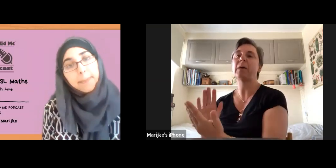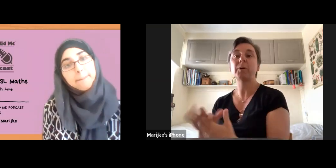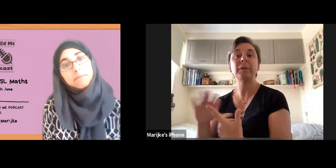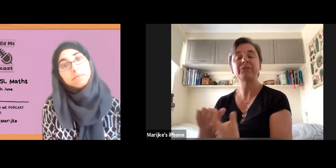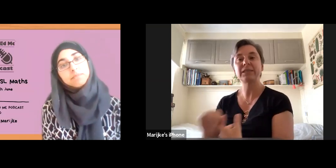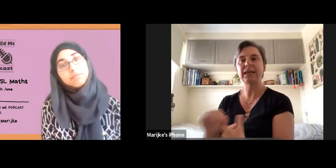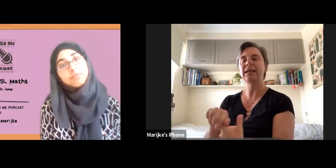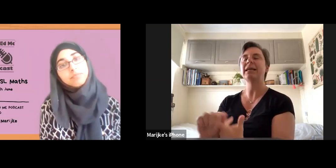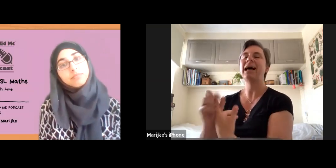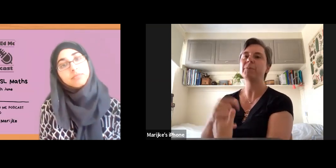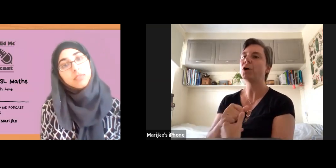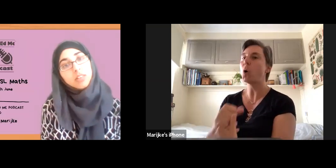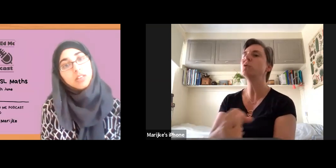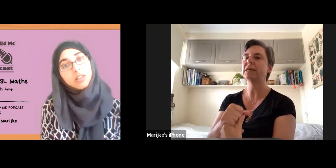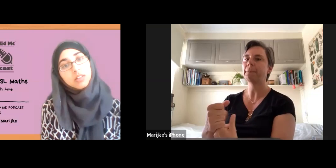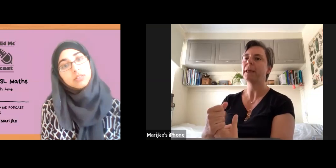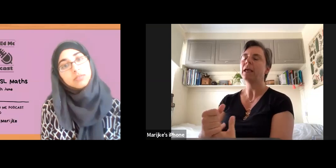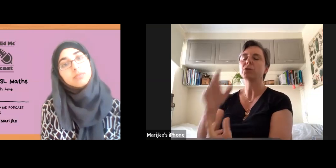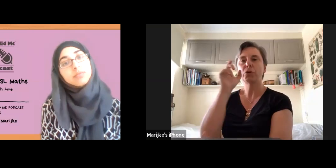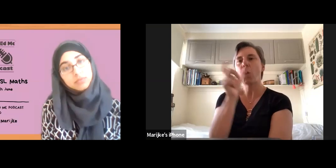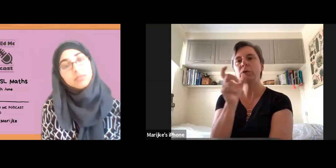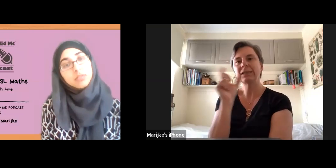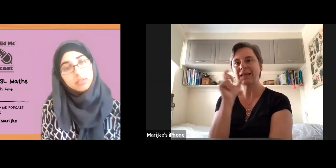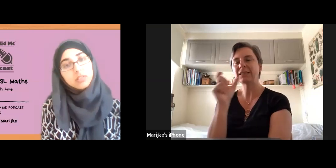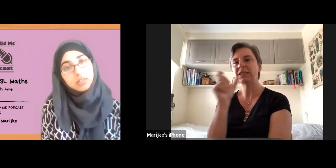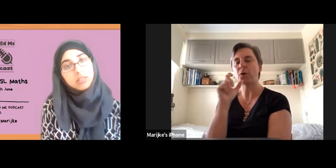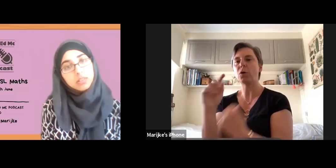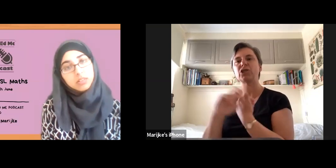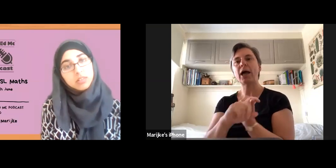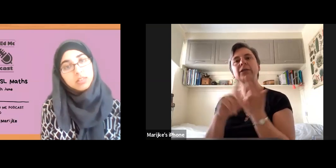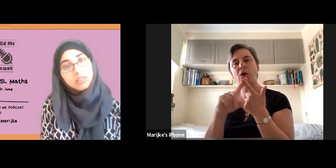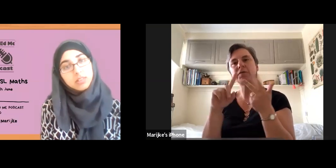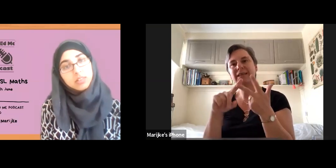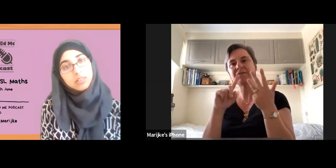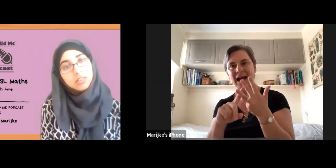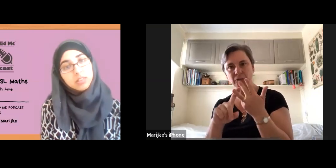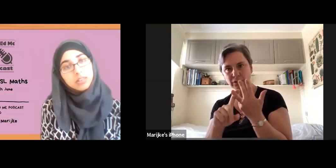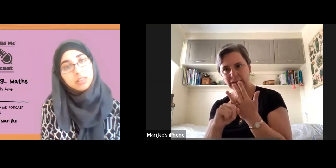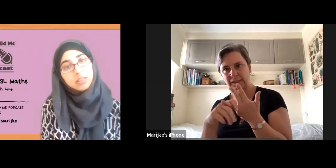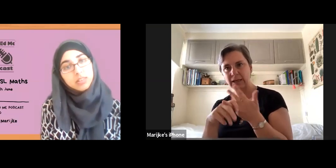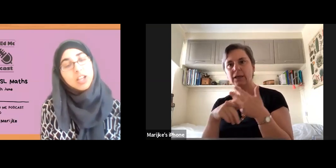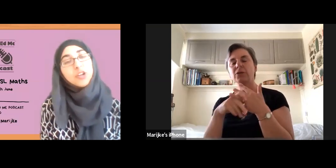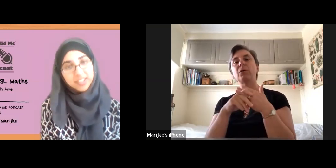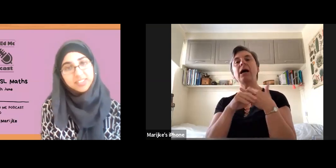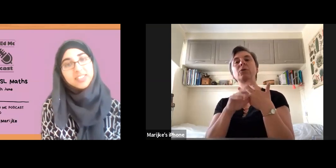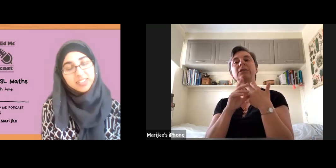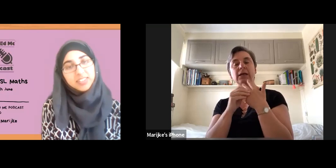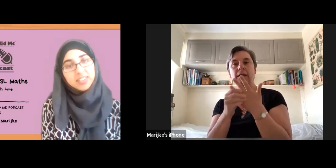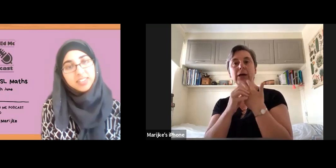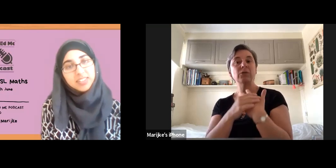probably have to say is that I'm a CODA. So CODA stands for Child of Deaf Adults. Okay. So I was the